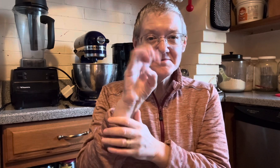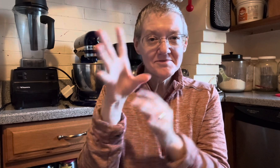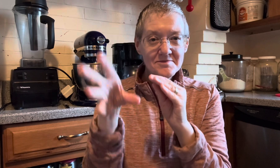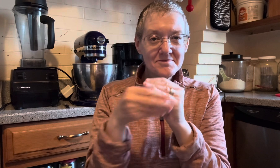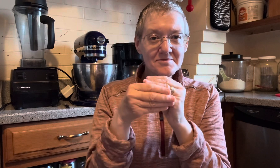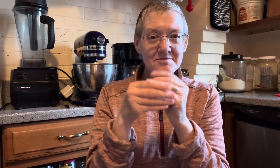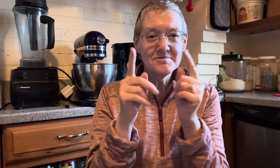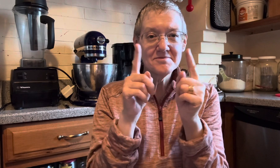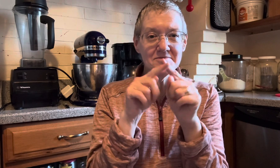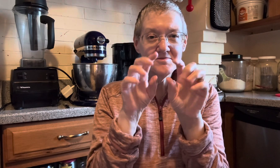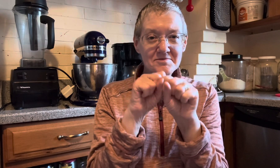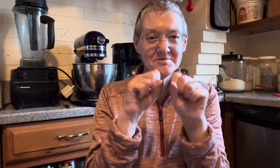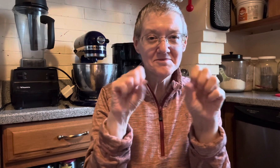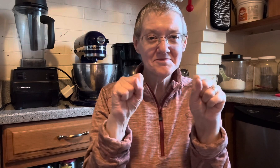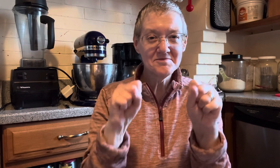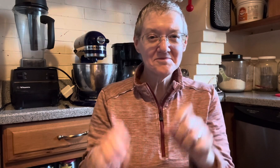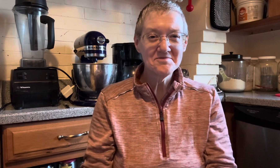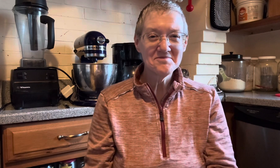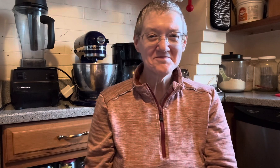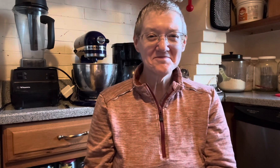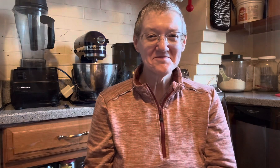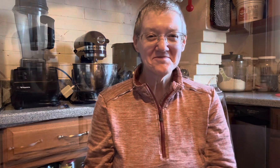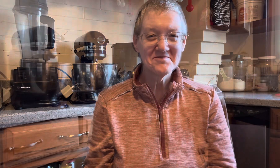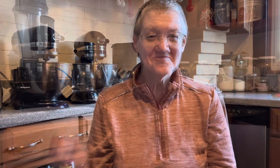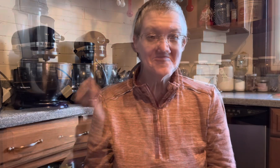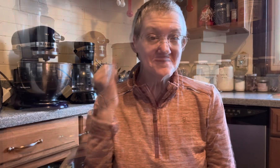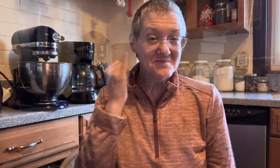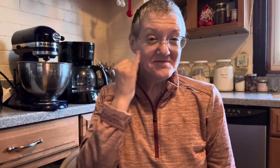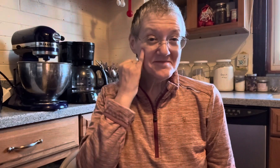Now let's check spices that we're going to add to sausage.